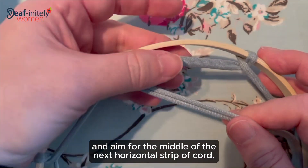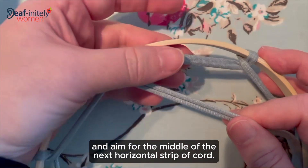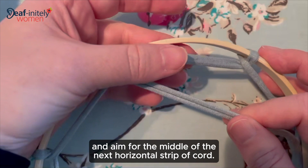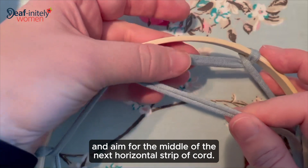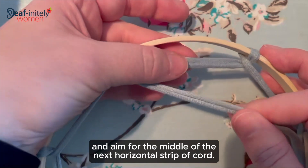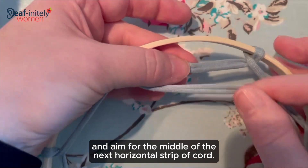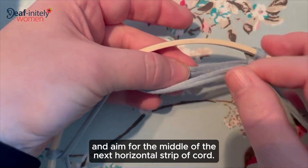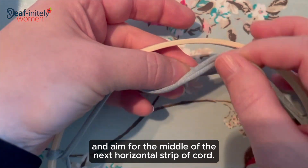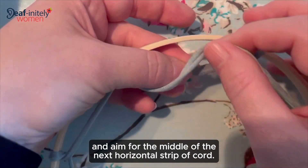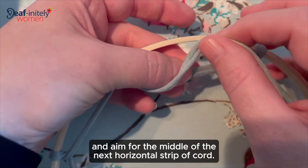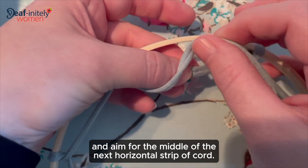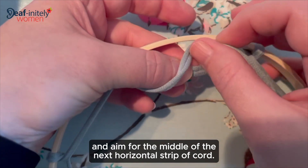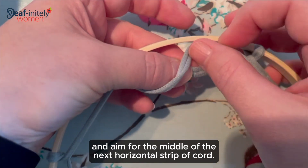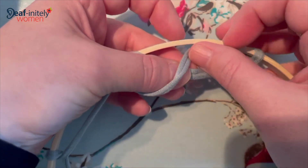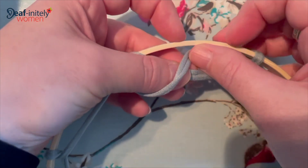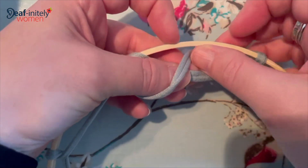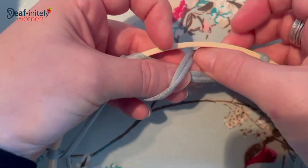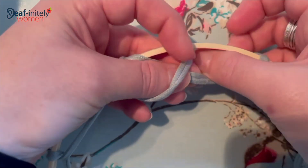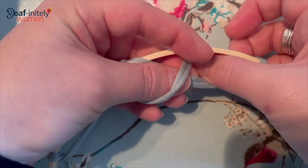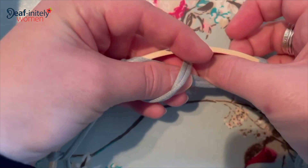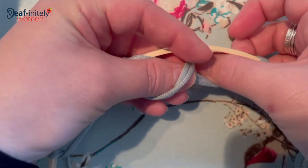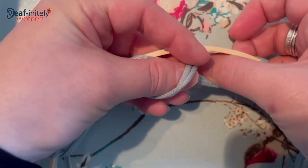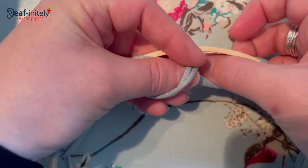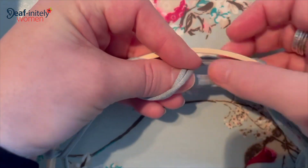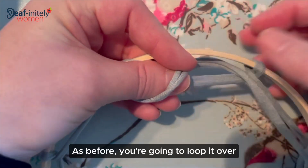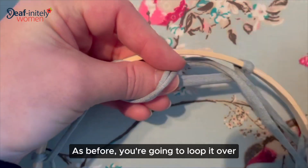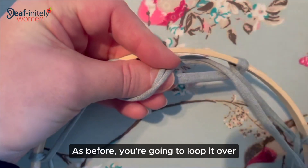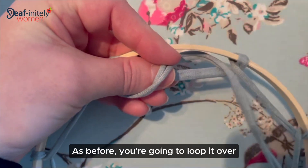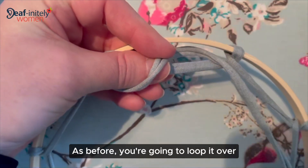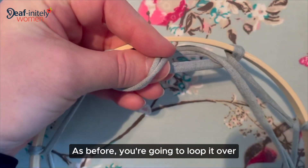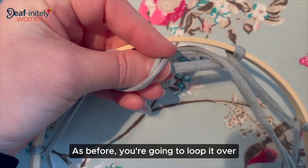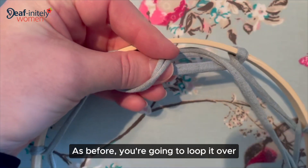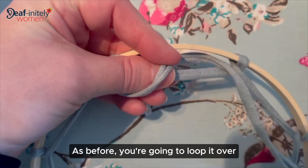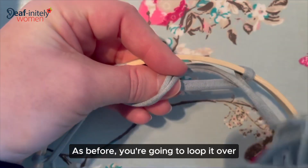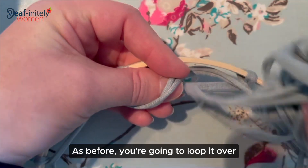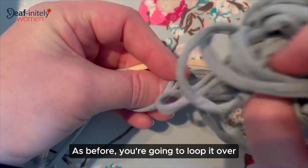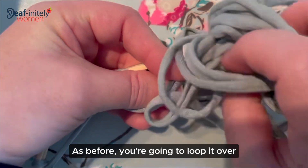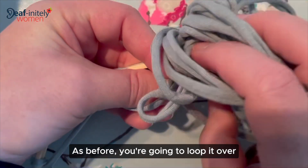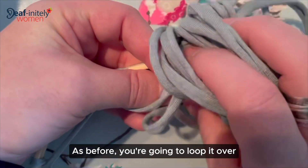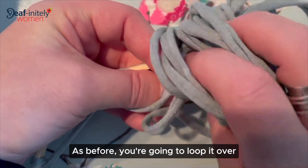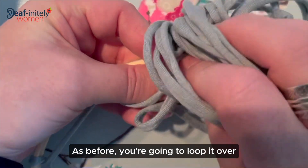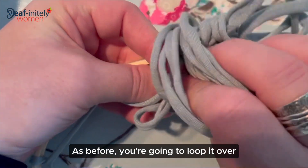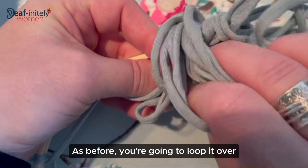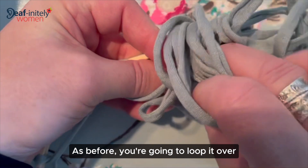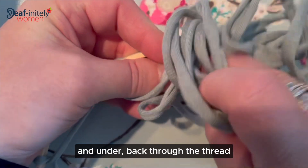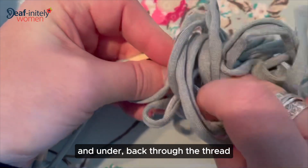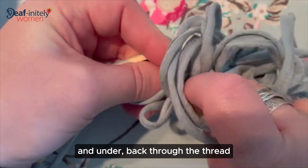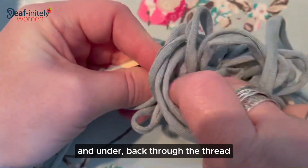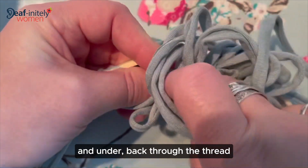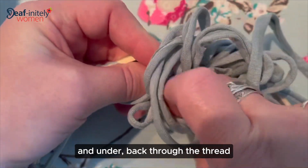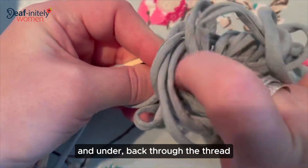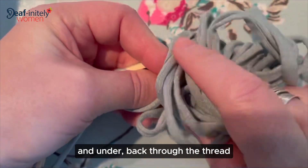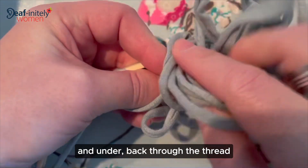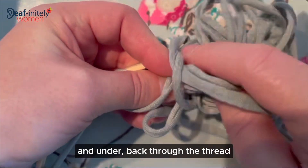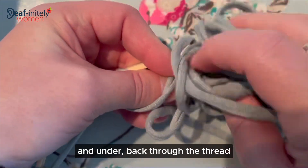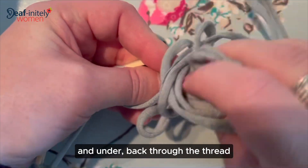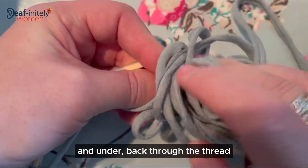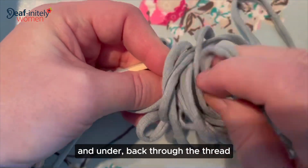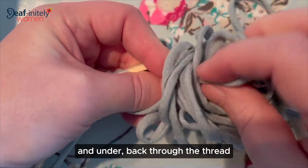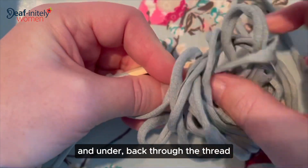horizontal strip of cord. As before, you're going to loop it over and under, back